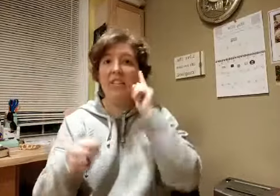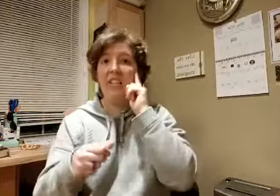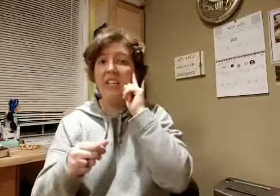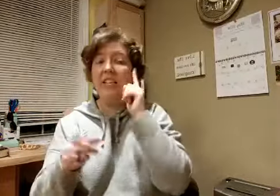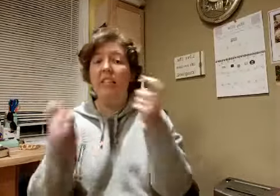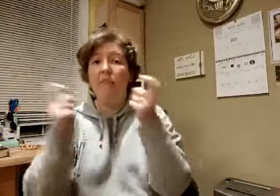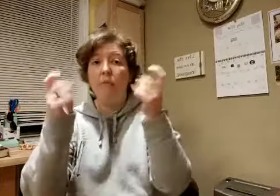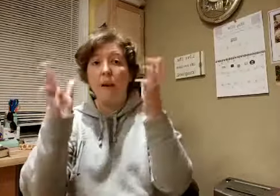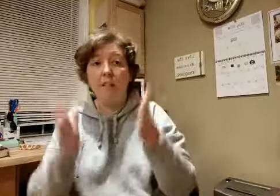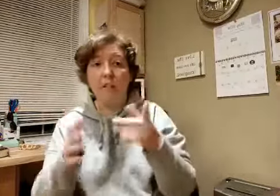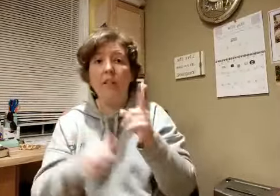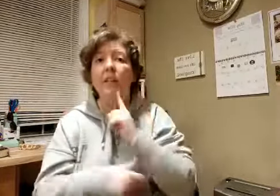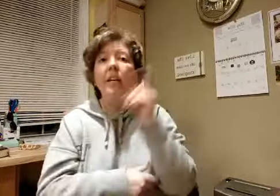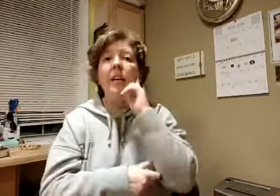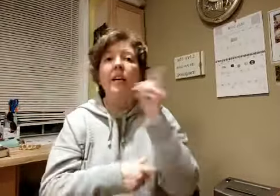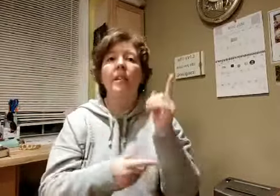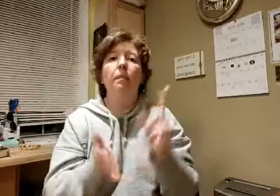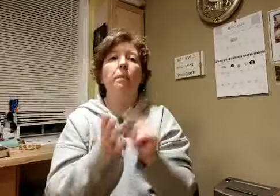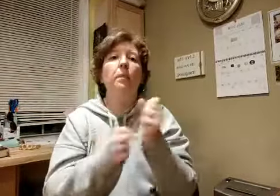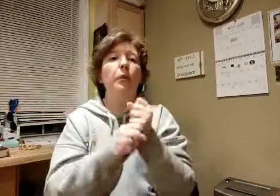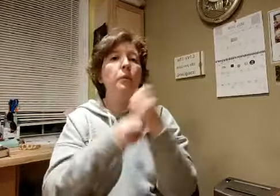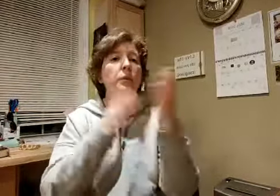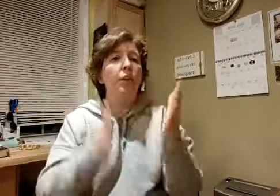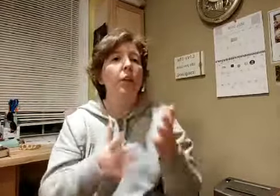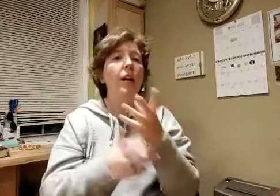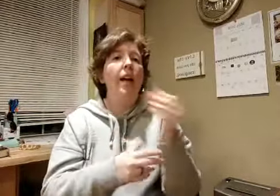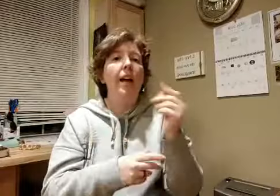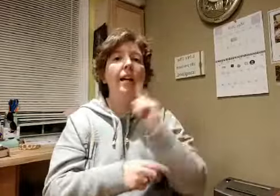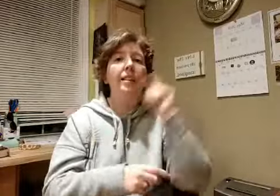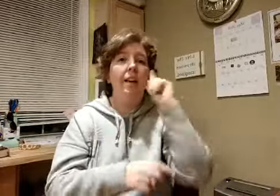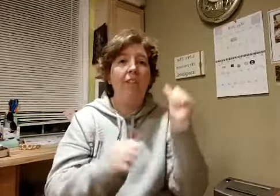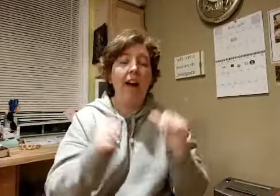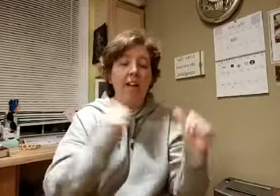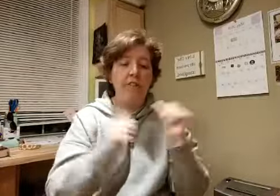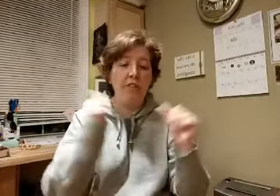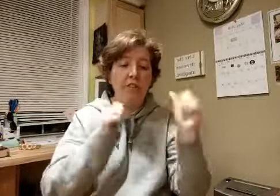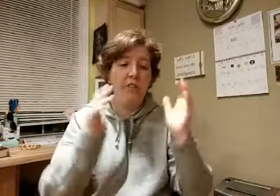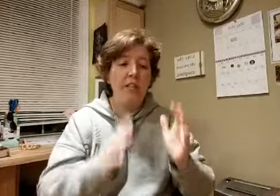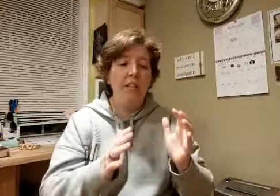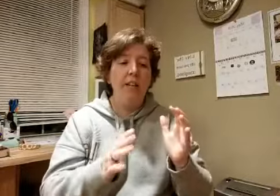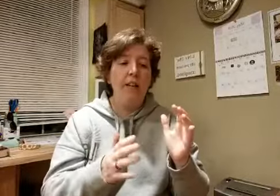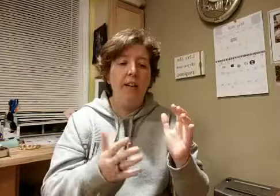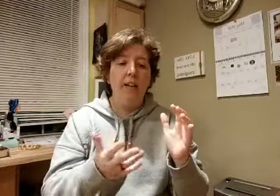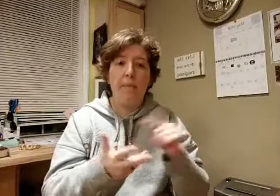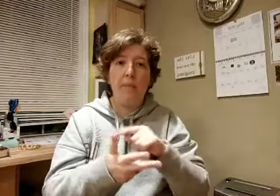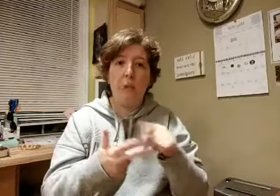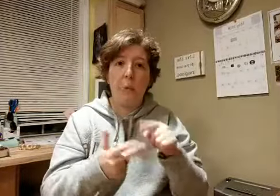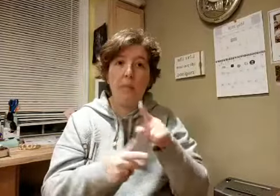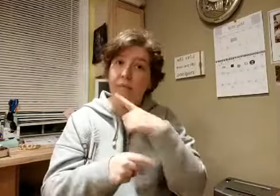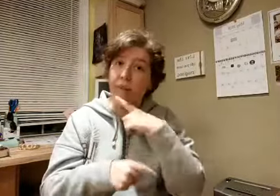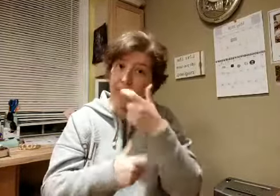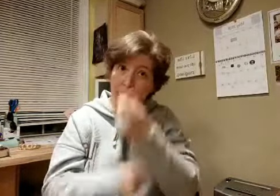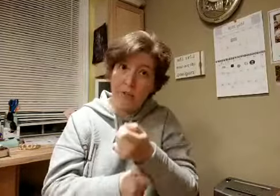It's a deaf director, a deaf producer, and deaf actors. So very